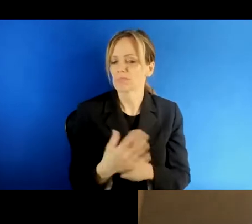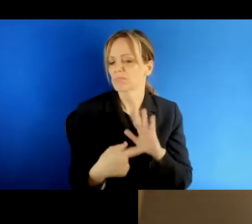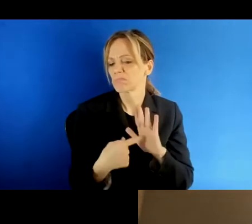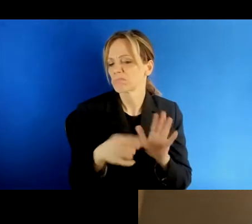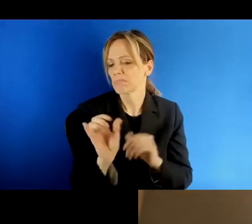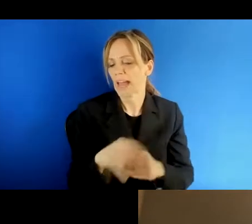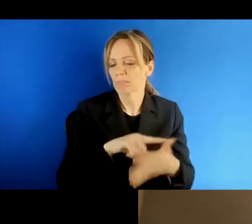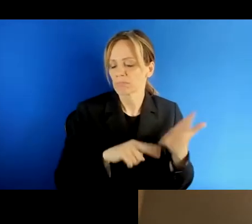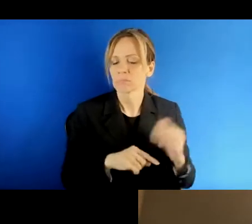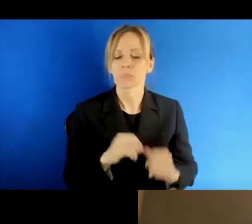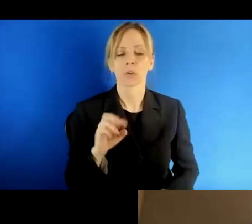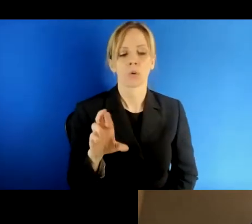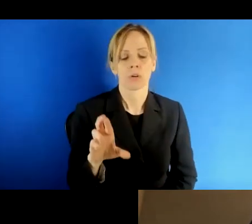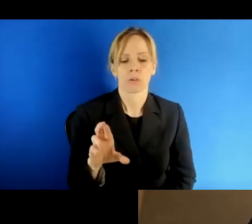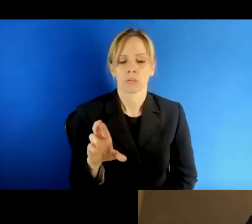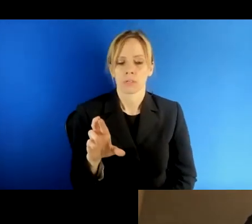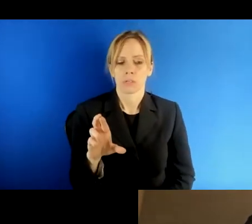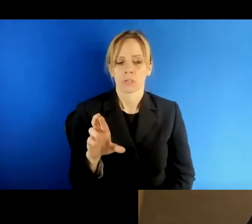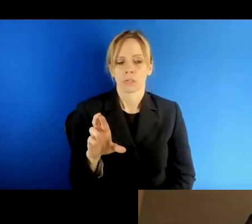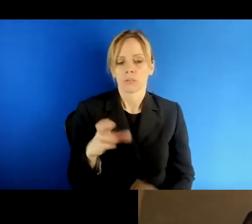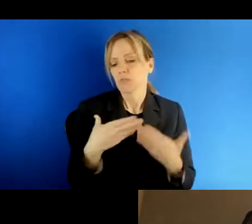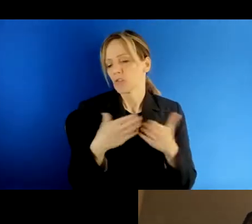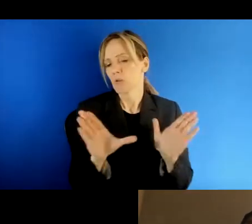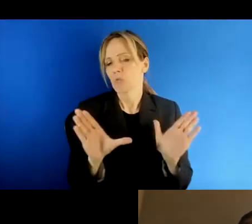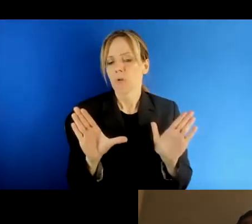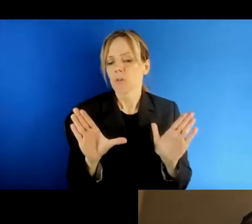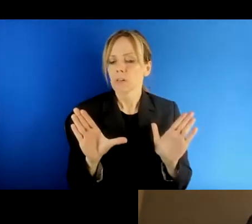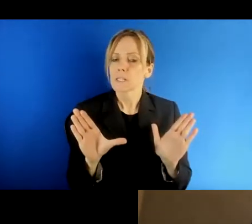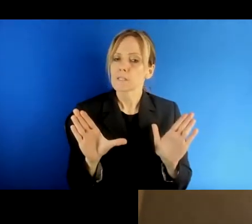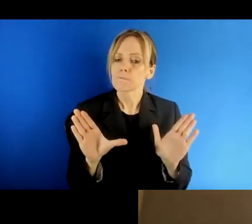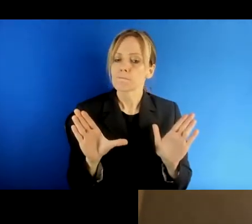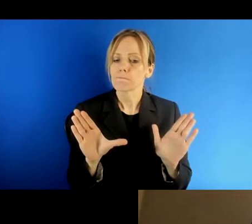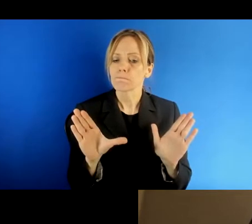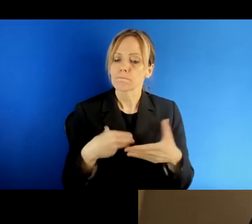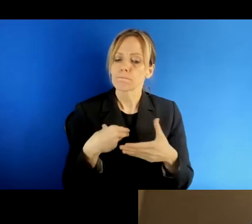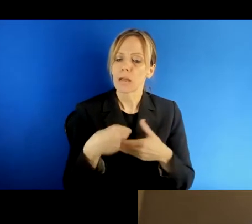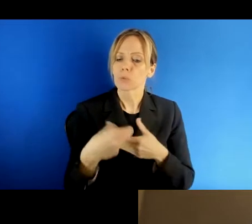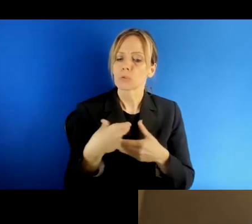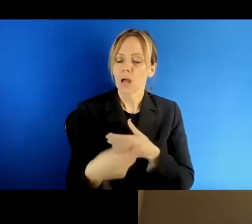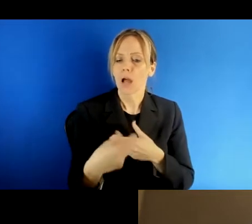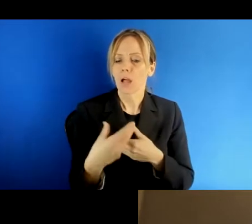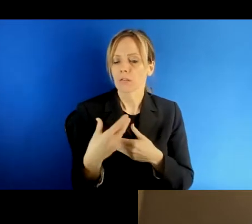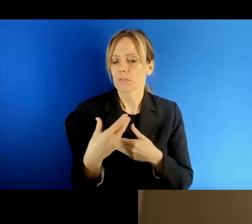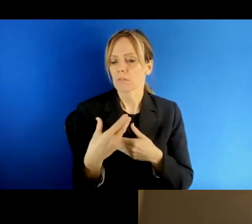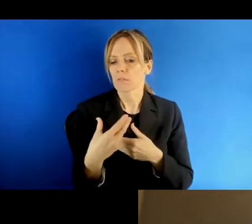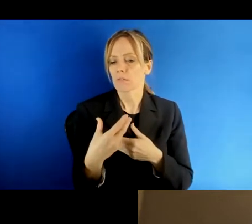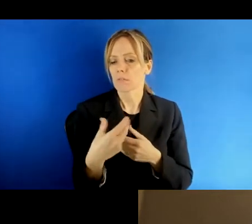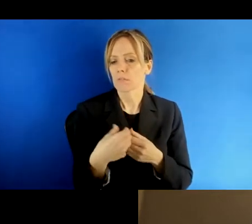that. Or in general, outside of